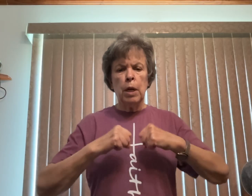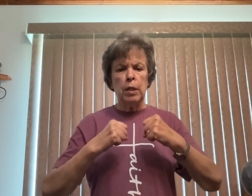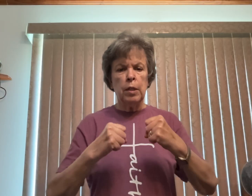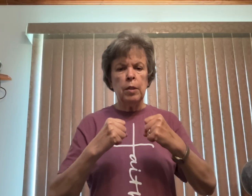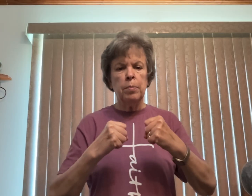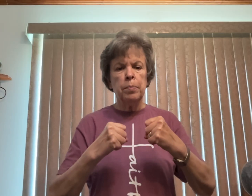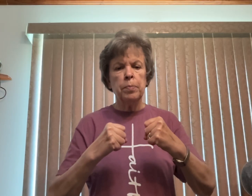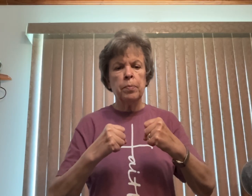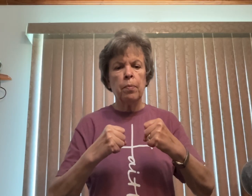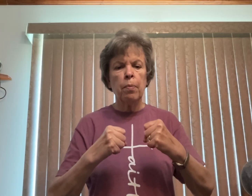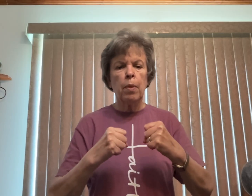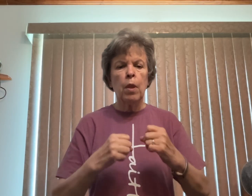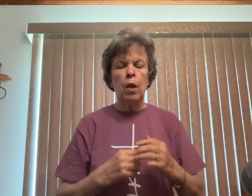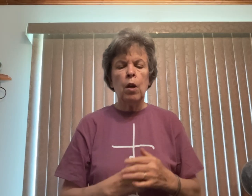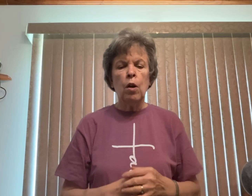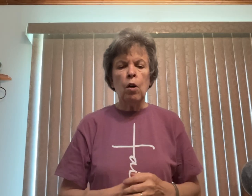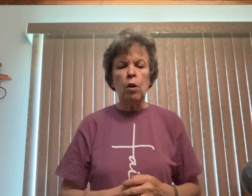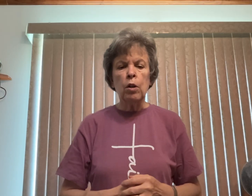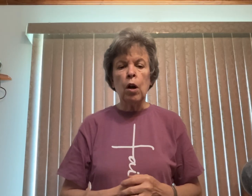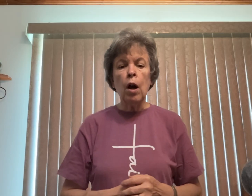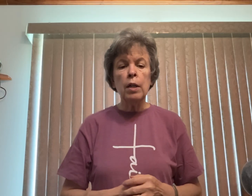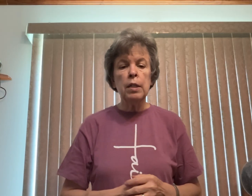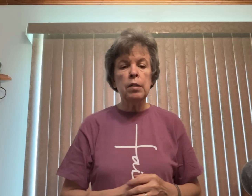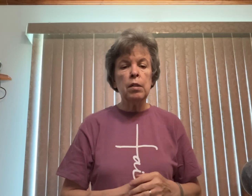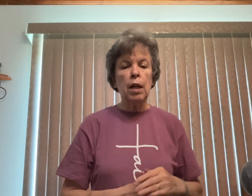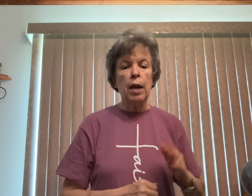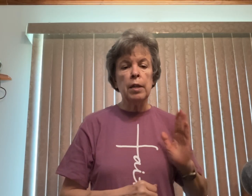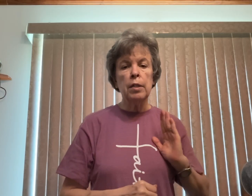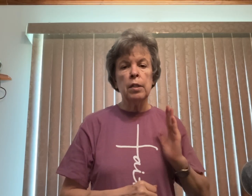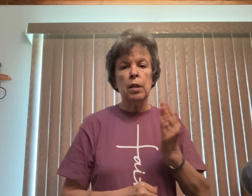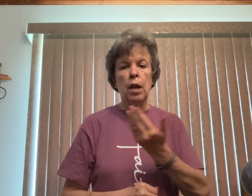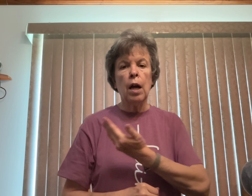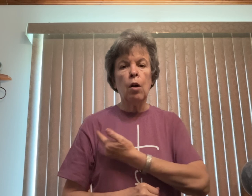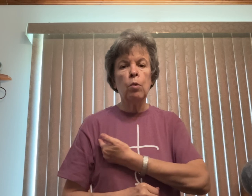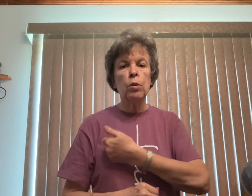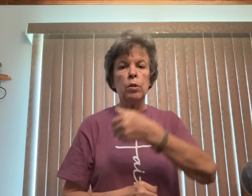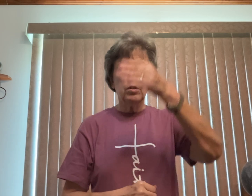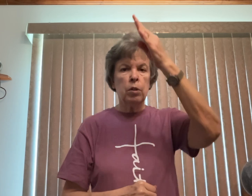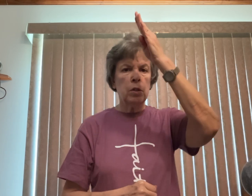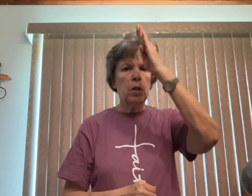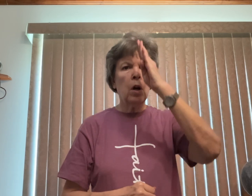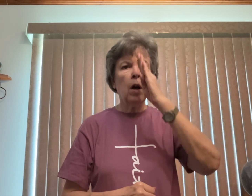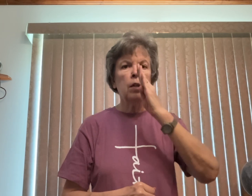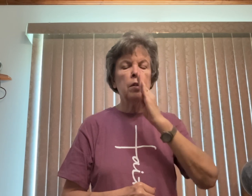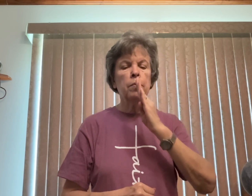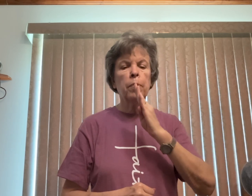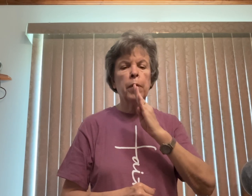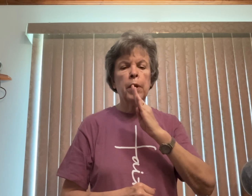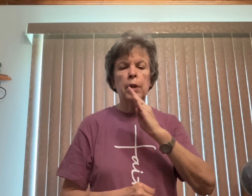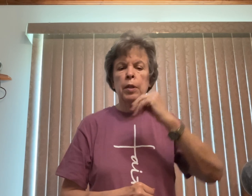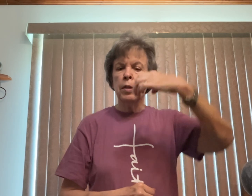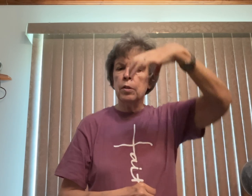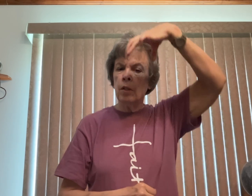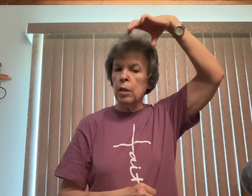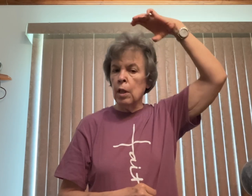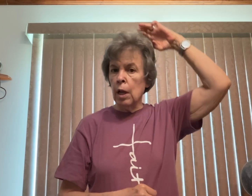Almighty. Our God is a lion. Our God is a